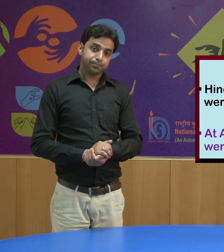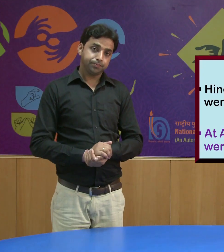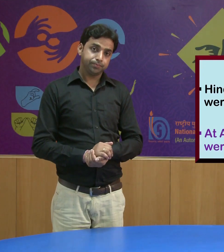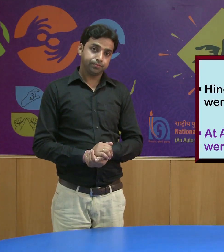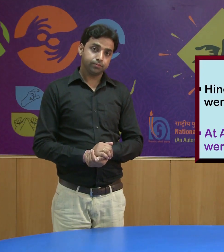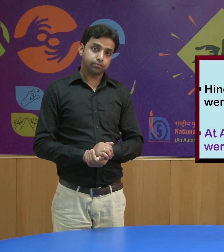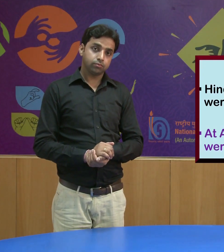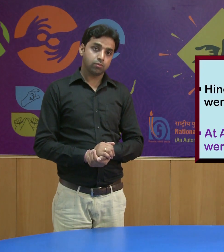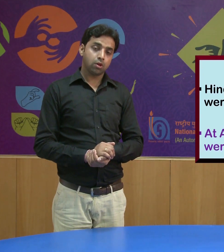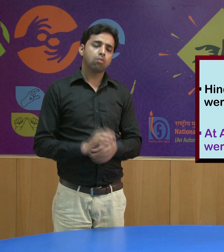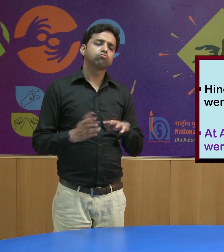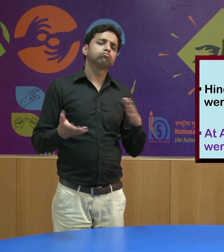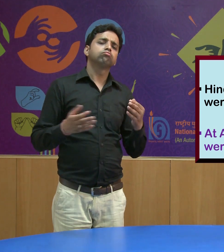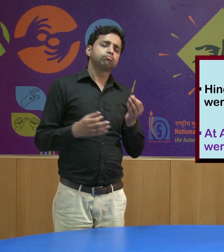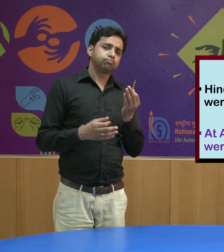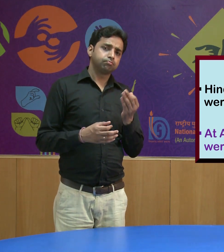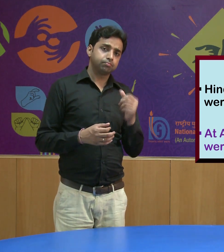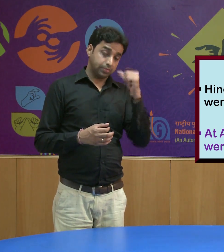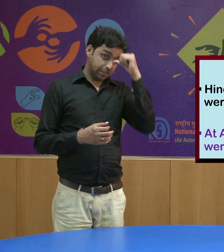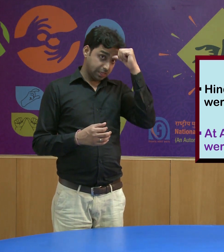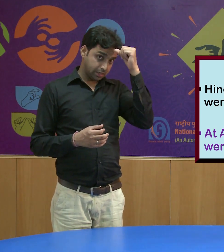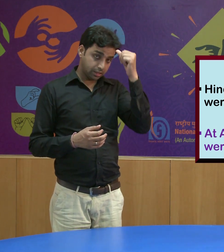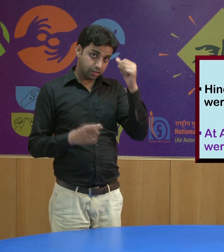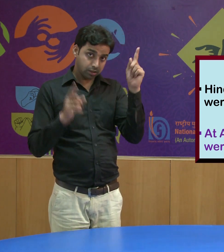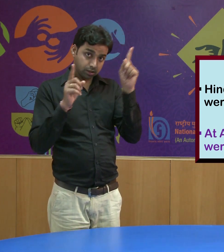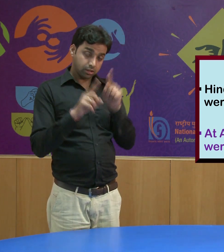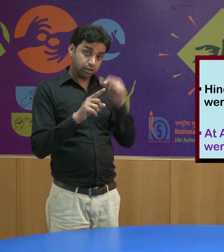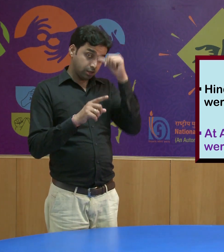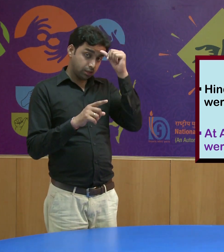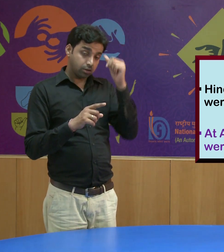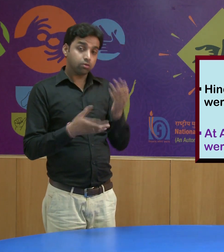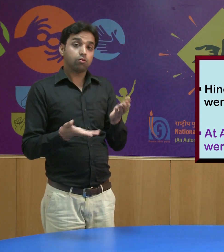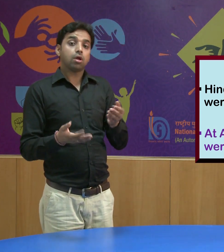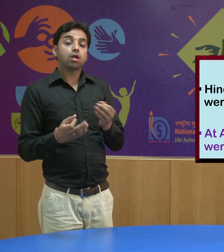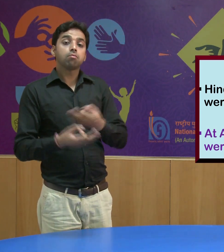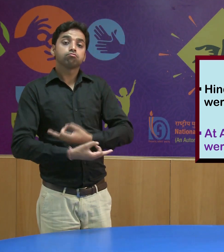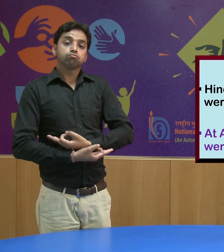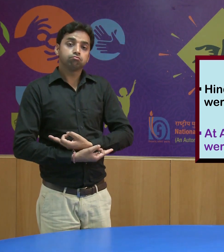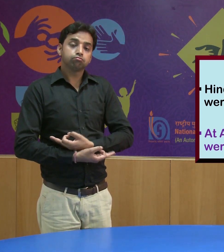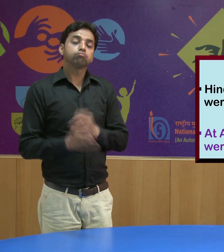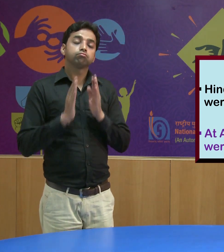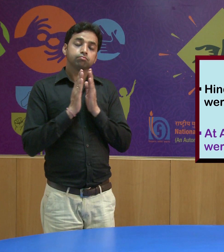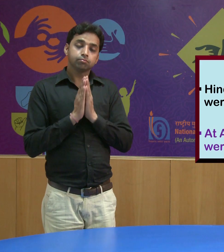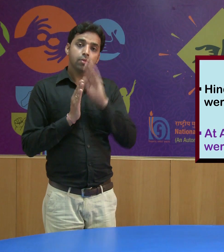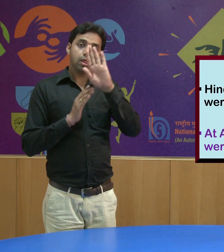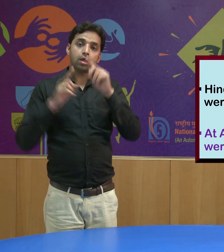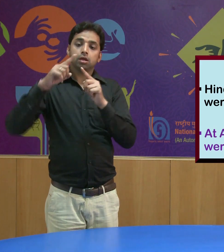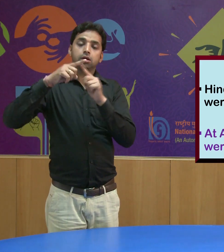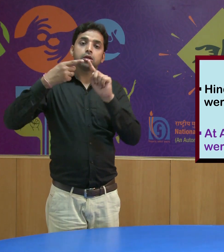Both Hindu and Buddhist temples were constructed in Thailand